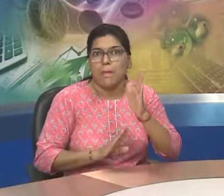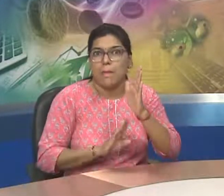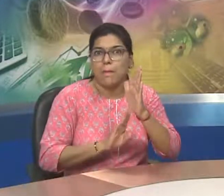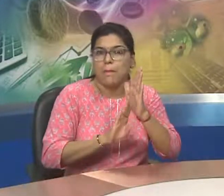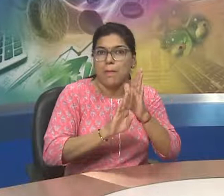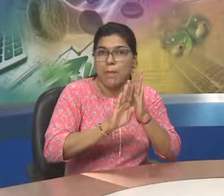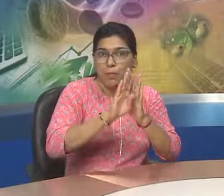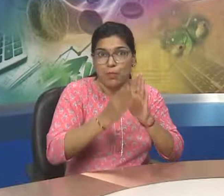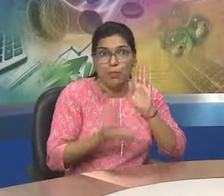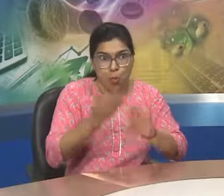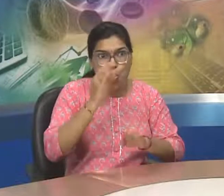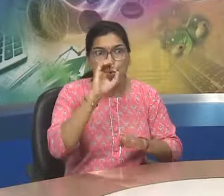about